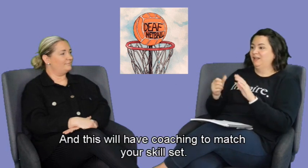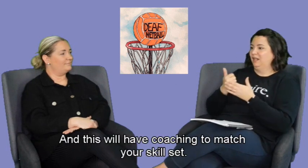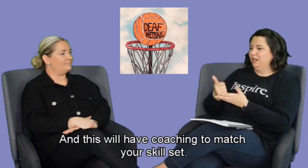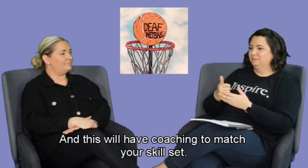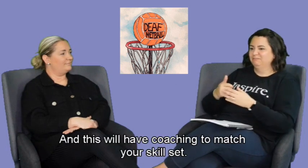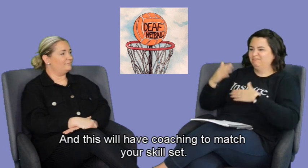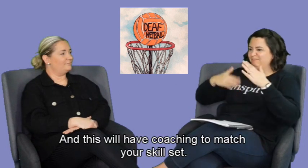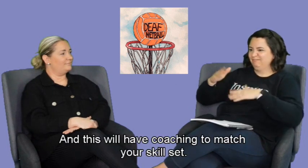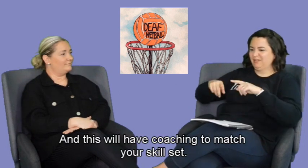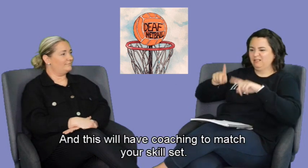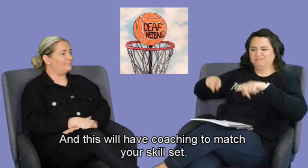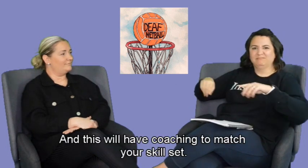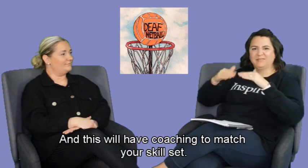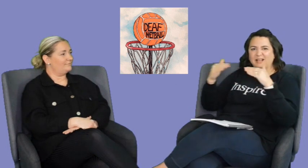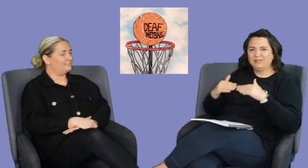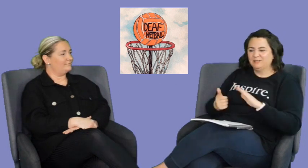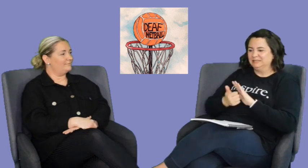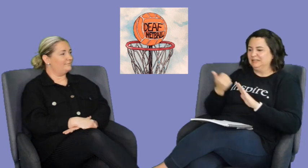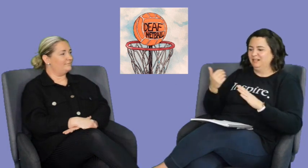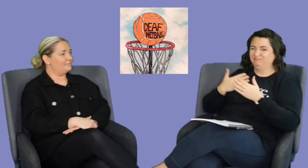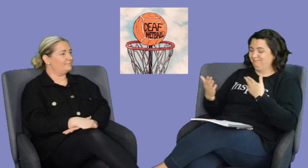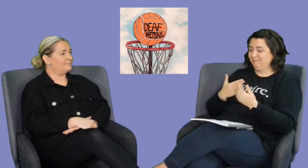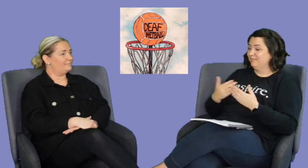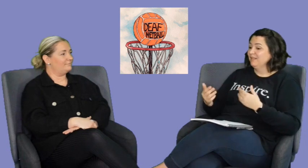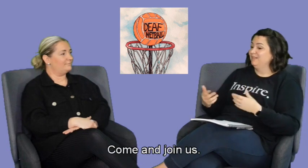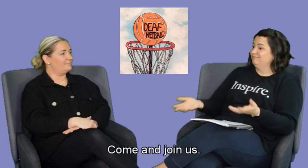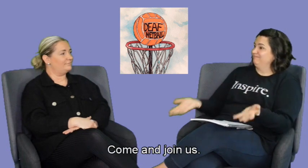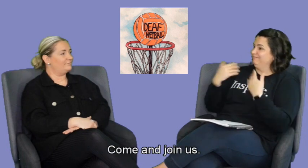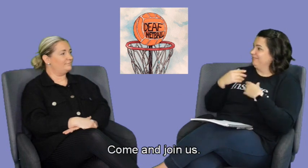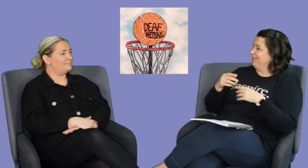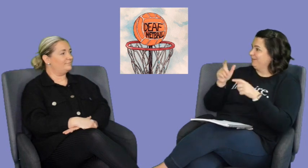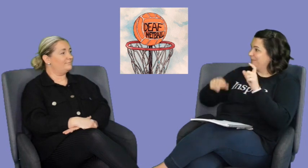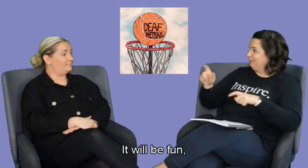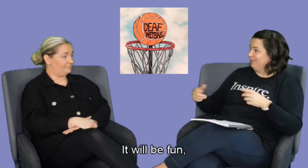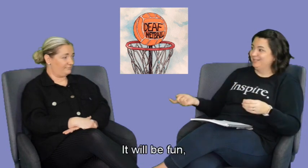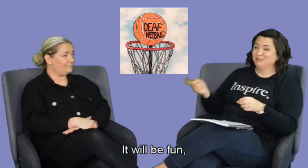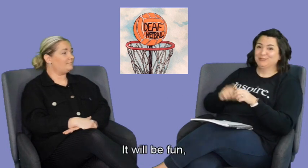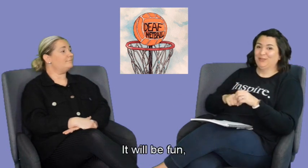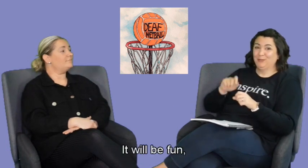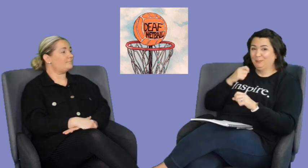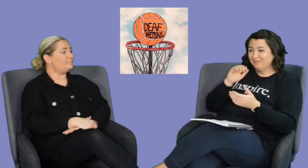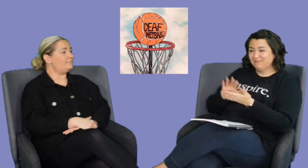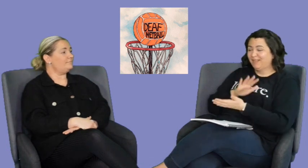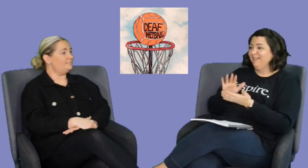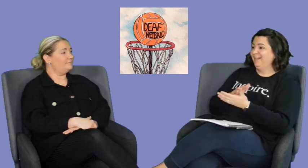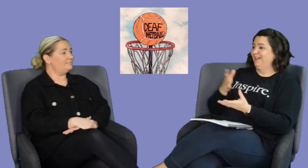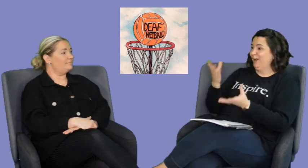have coaching to match your skill set. Come and join us. It will be fun. And you'll